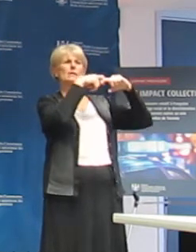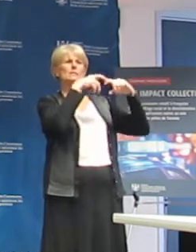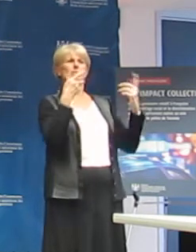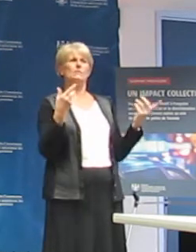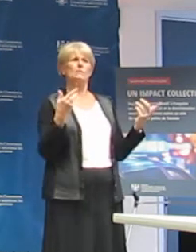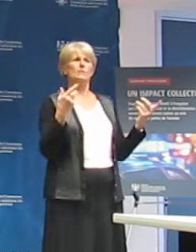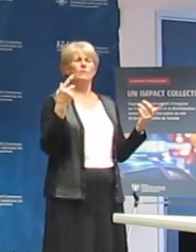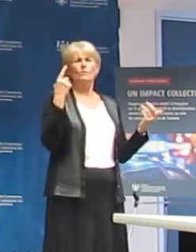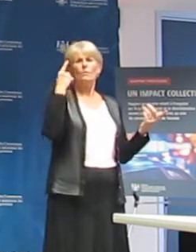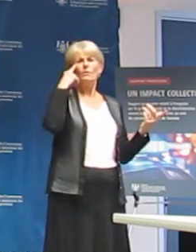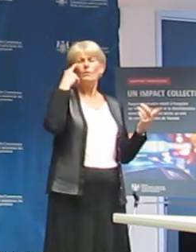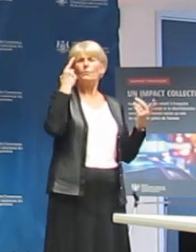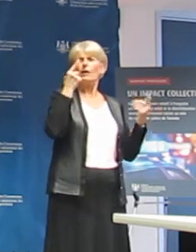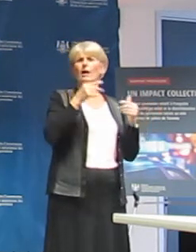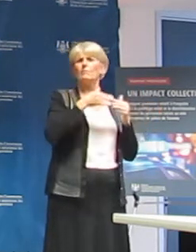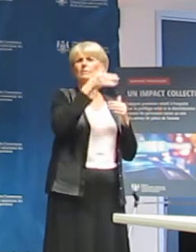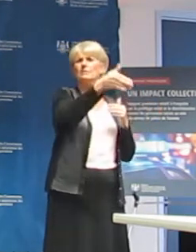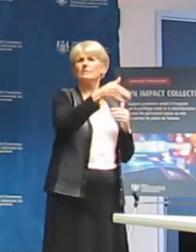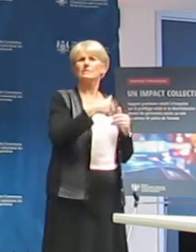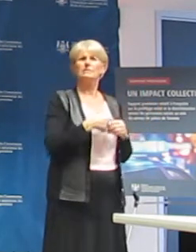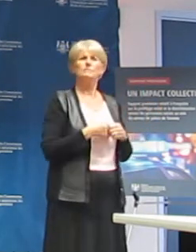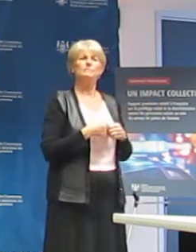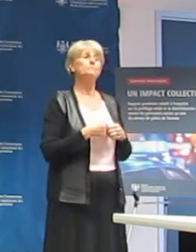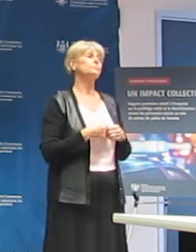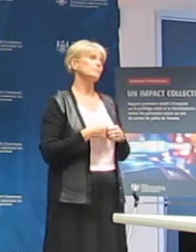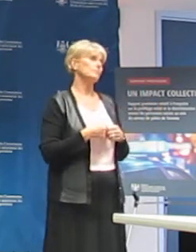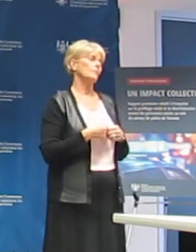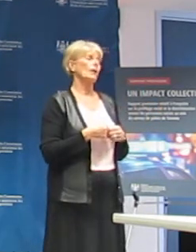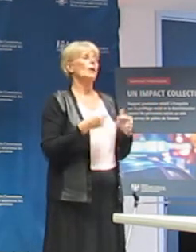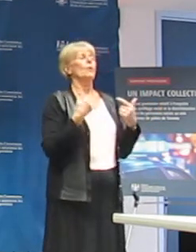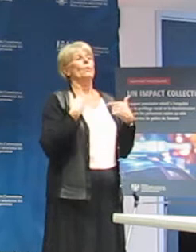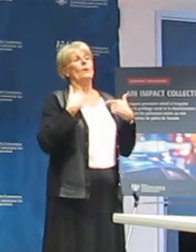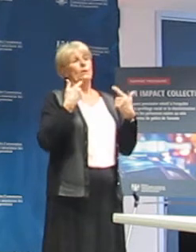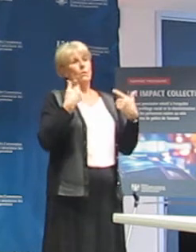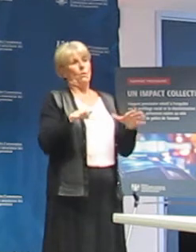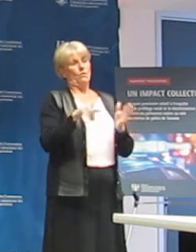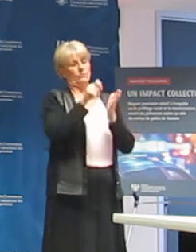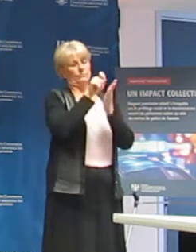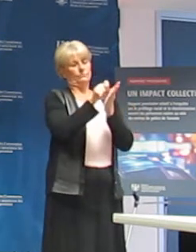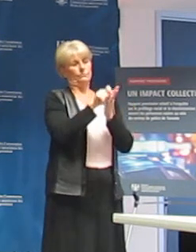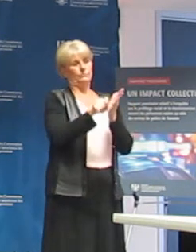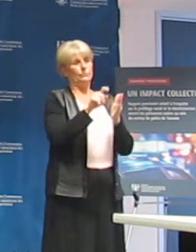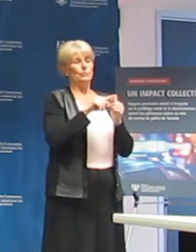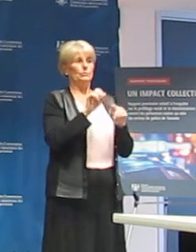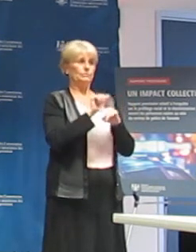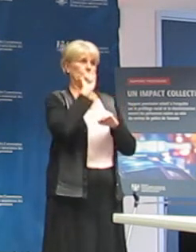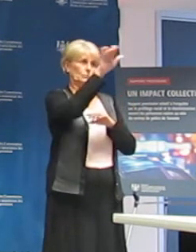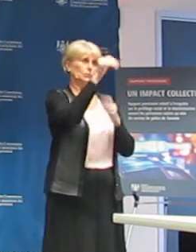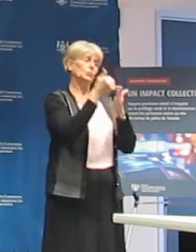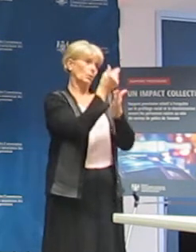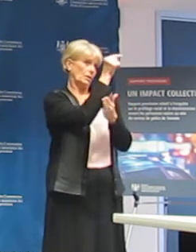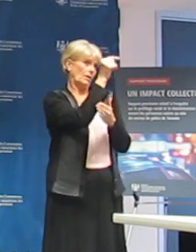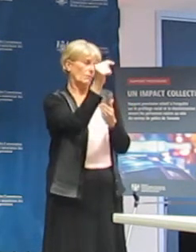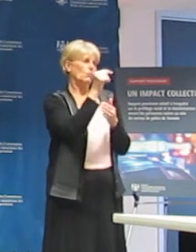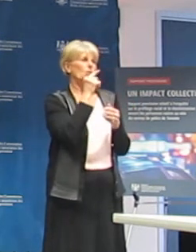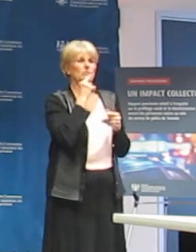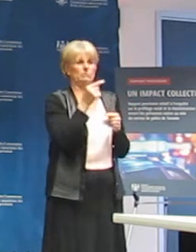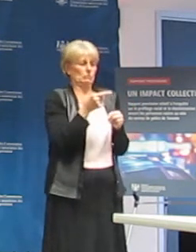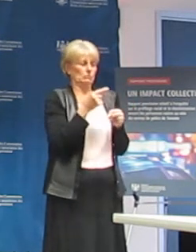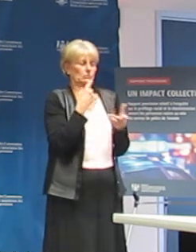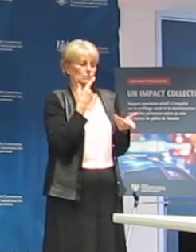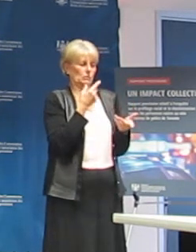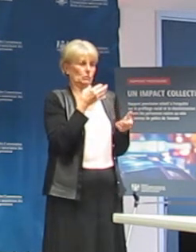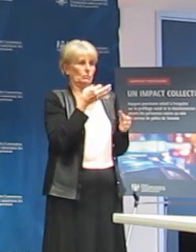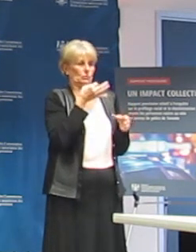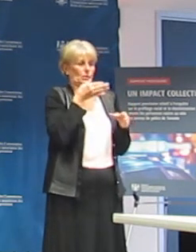might happen next politically? So we had written to the new government shortly